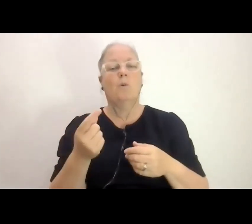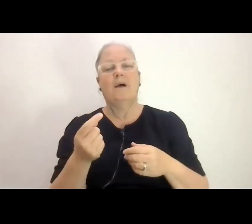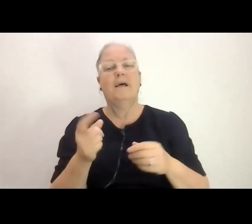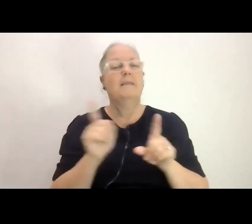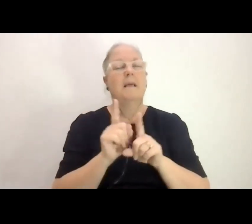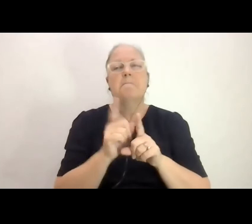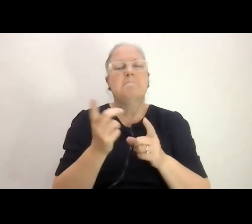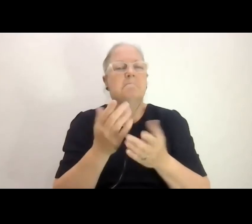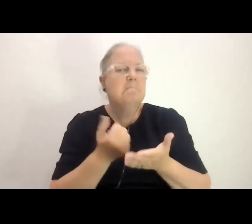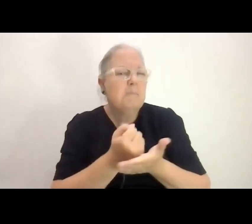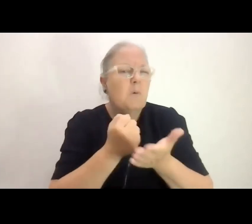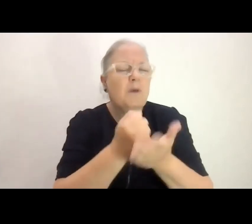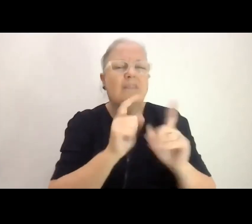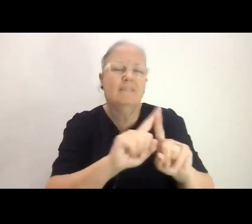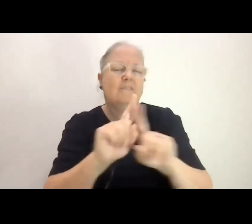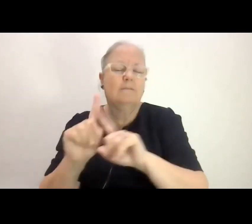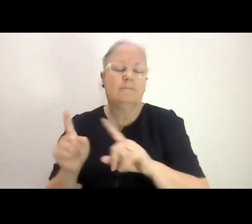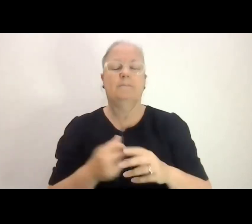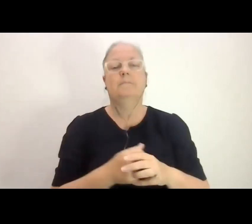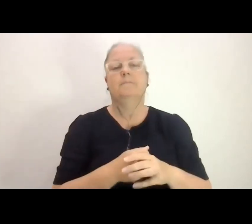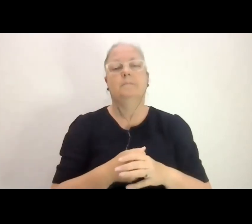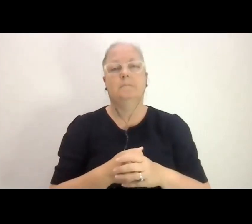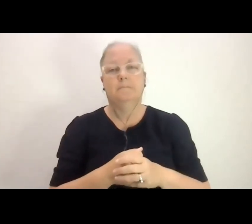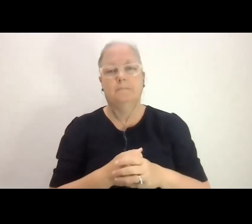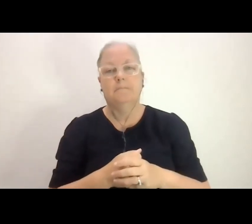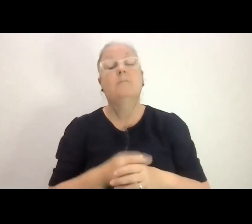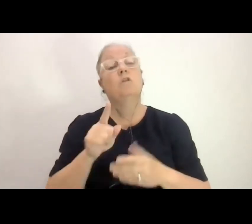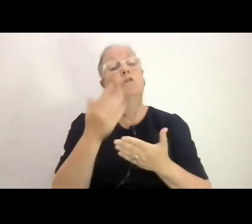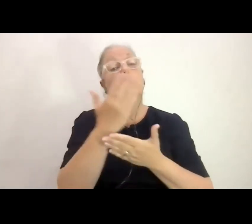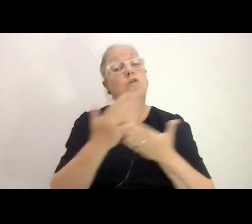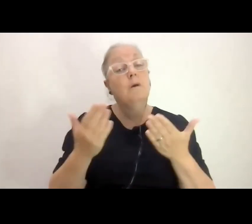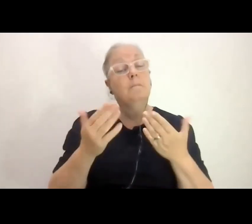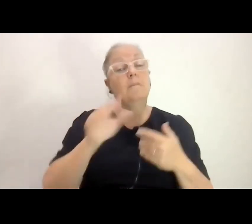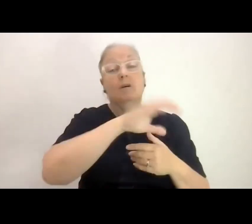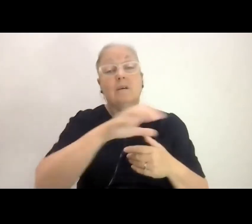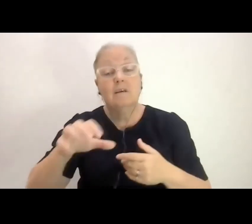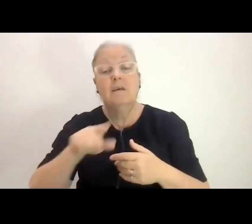In addition to this, also in some countries, the